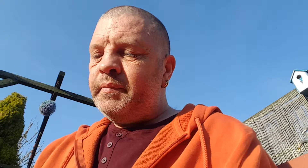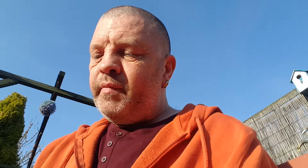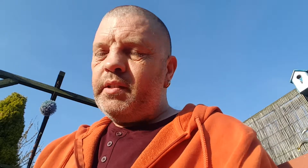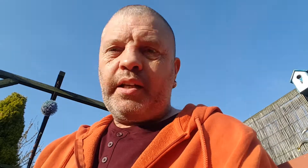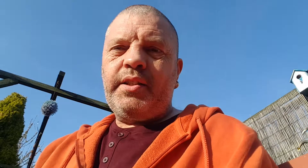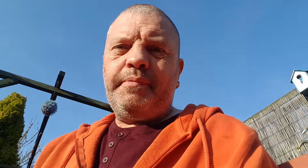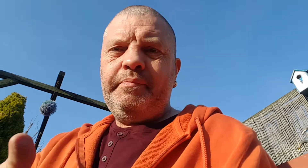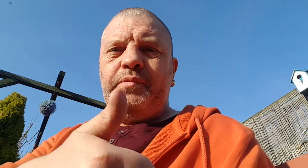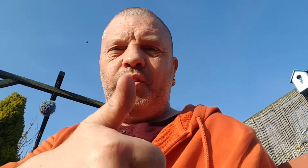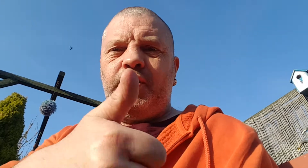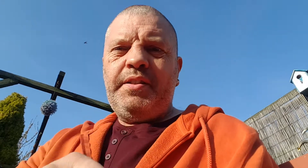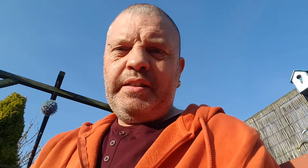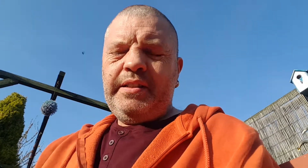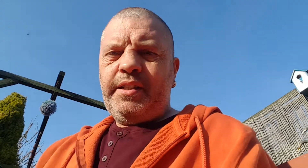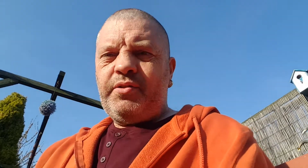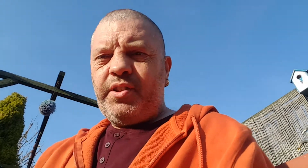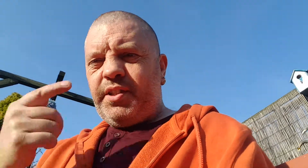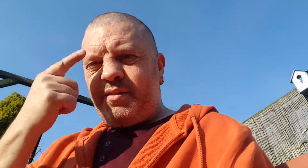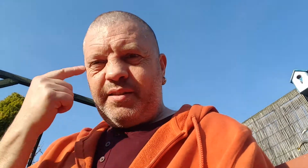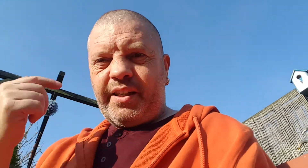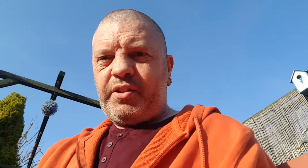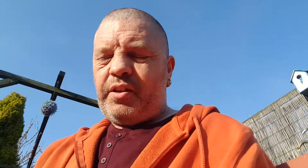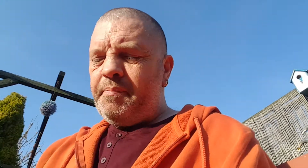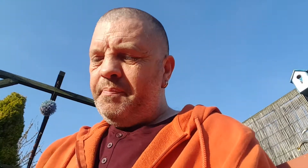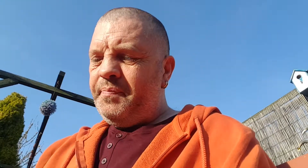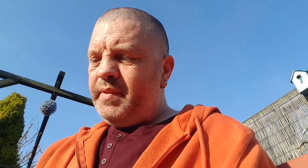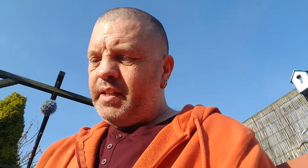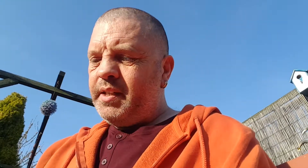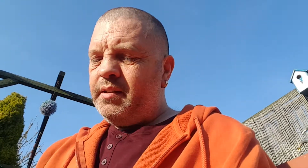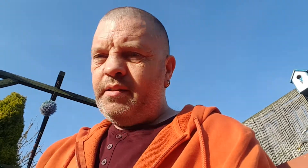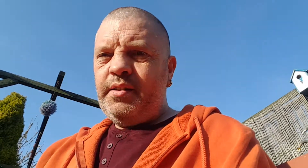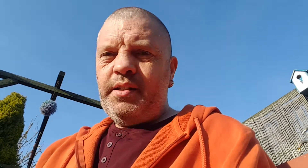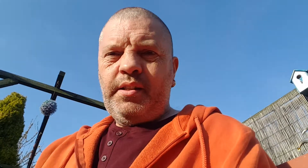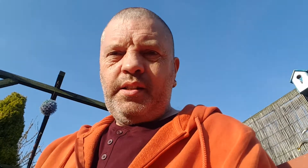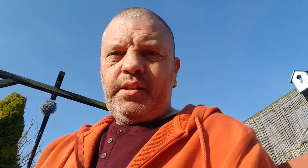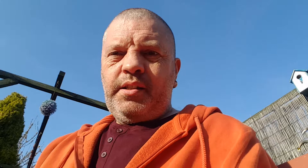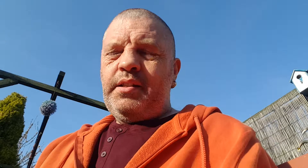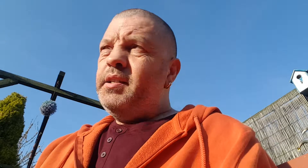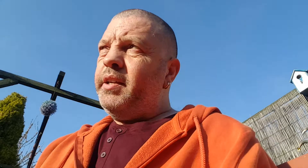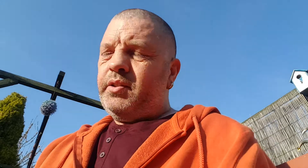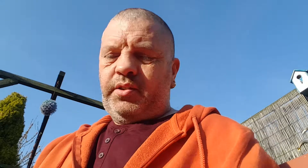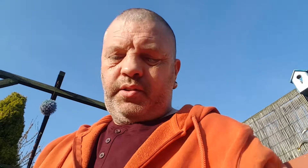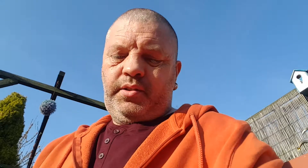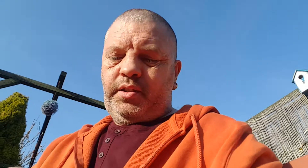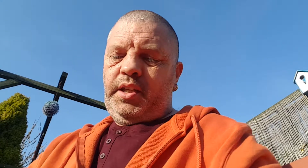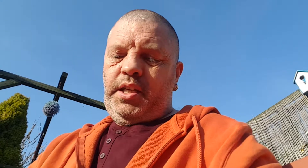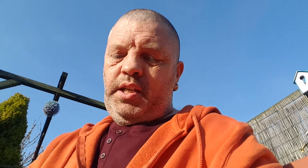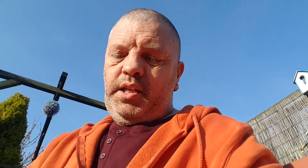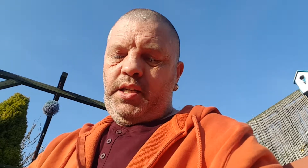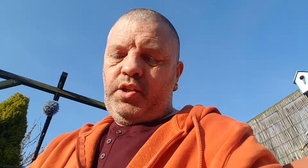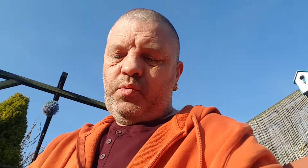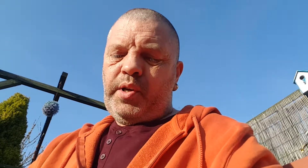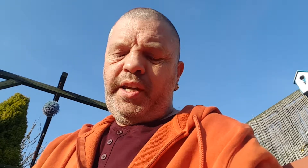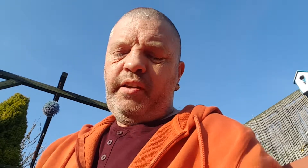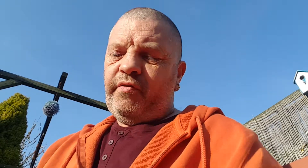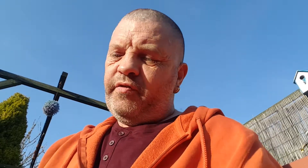So that's it. Cheers. I'll see you next time. And it's the 28th